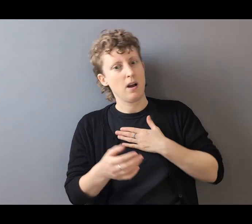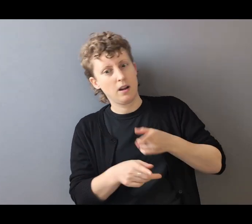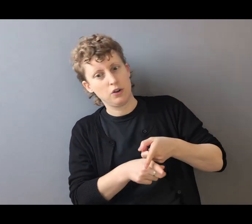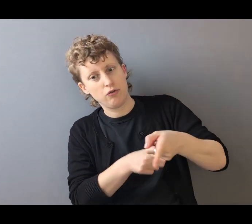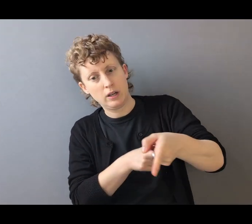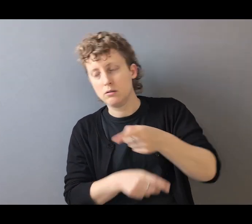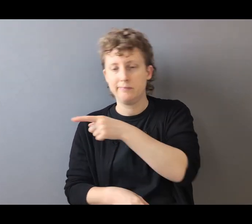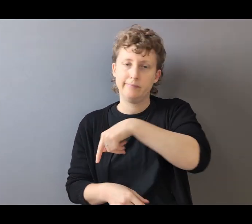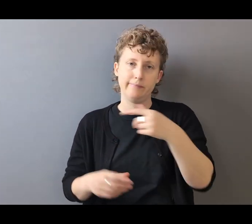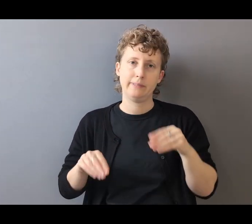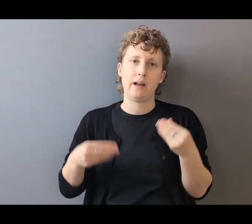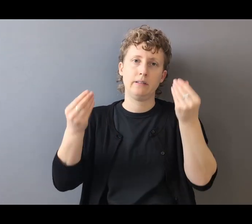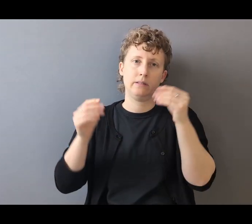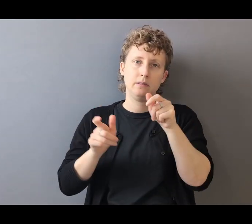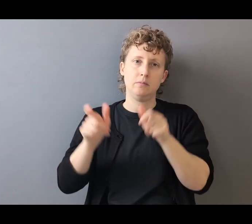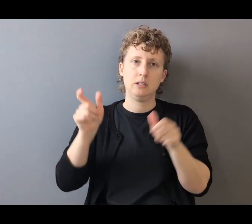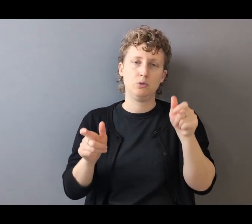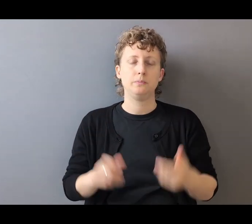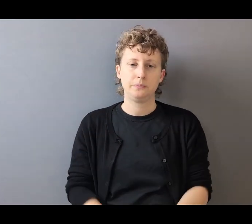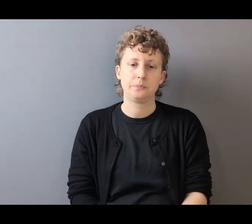the business